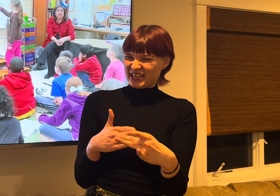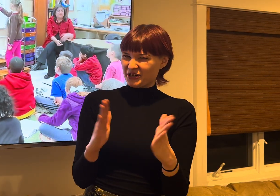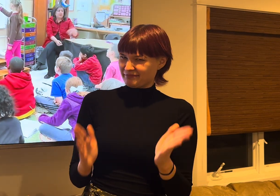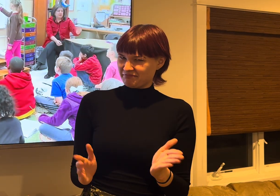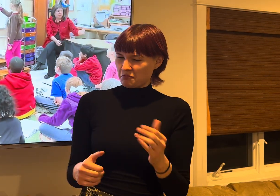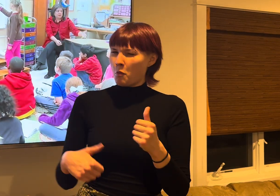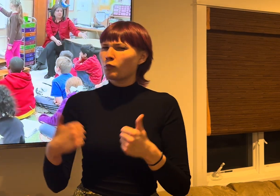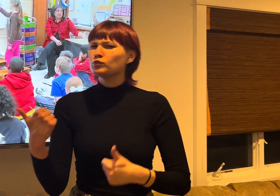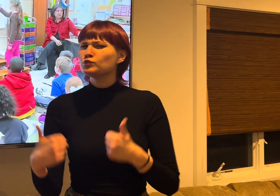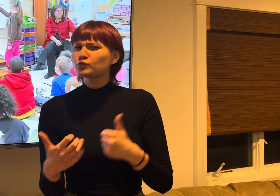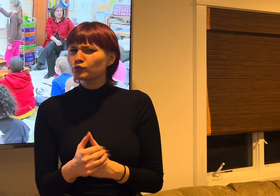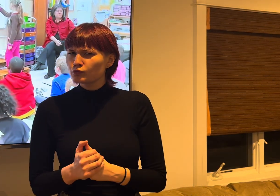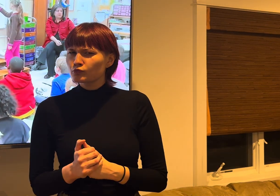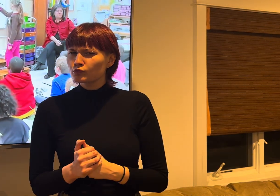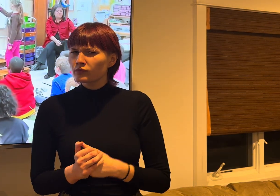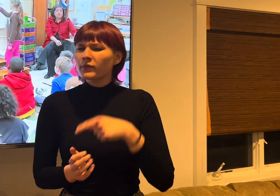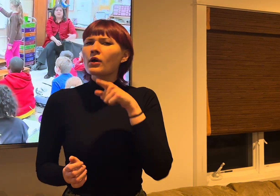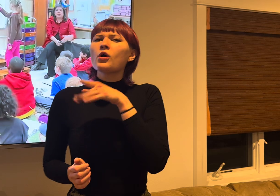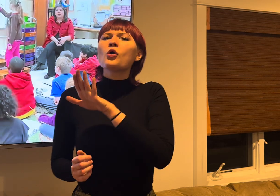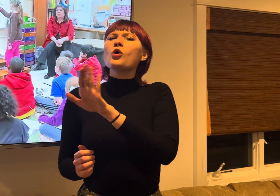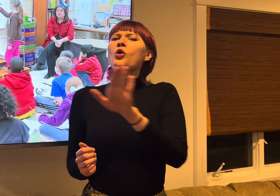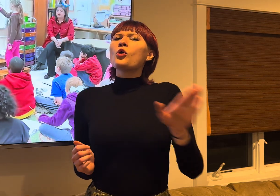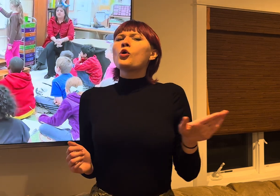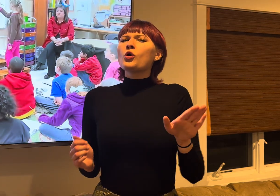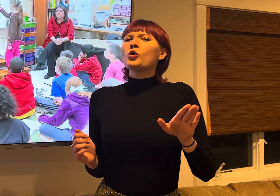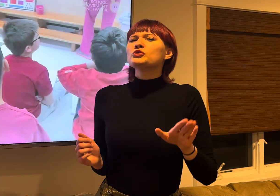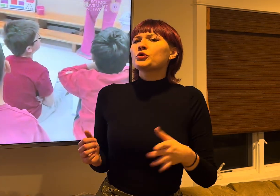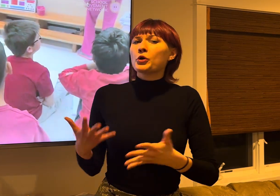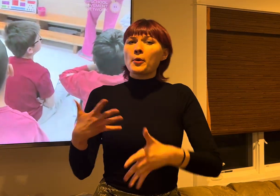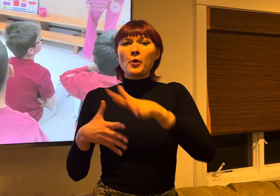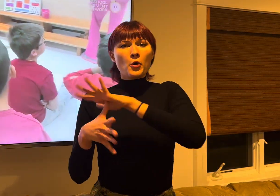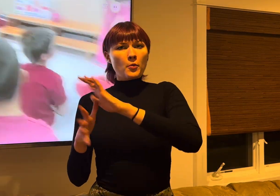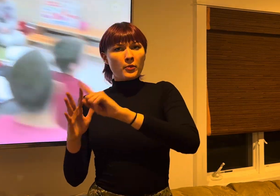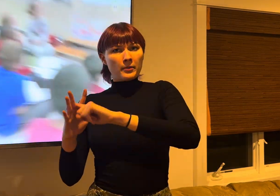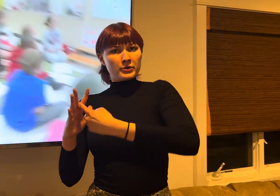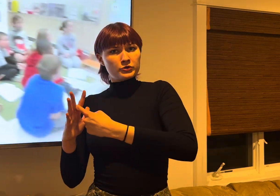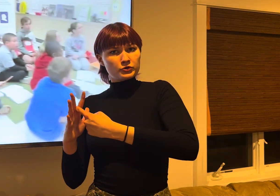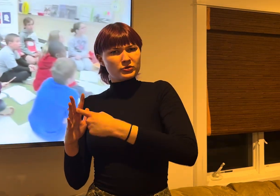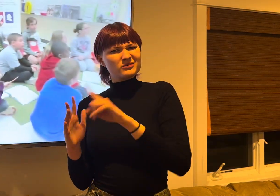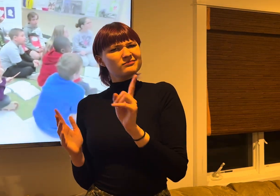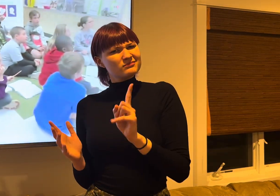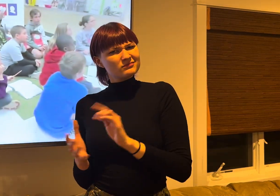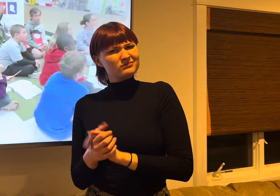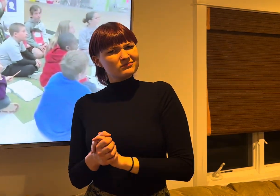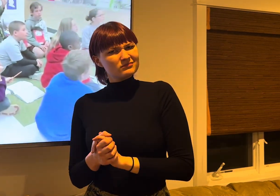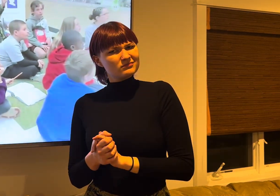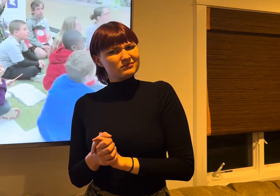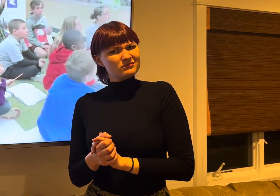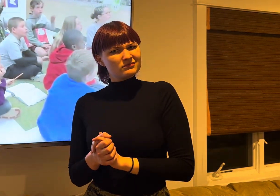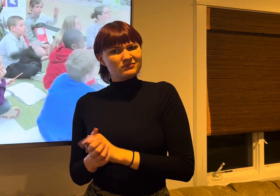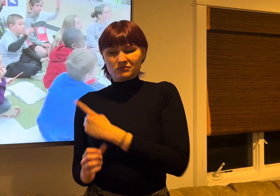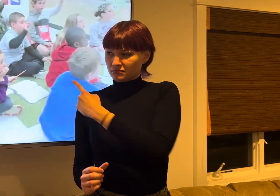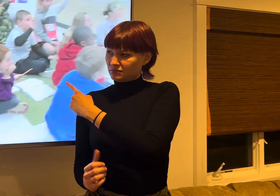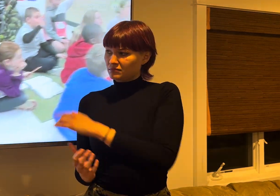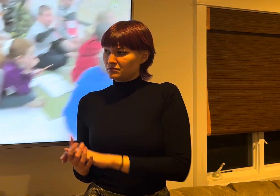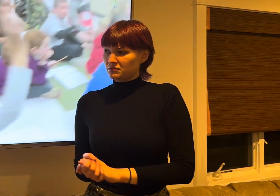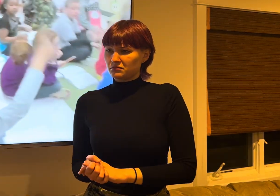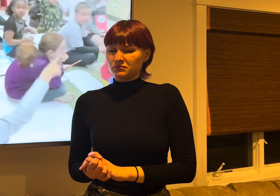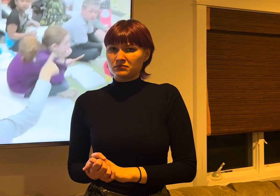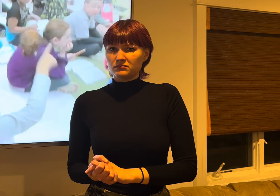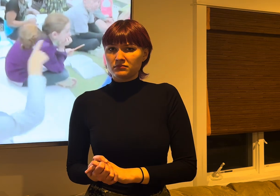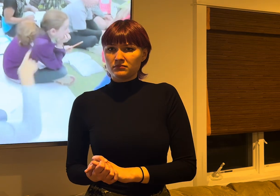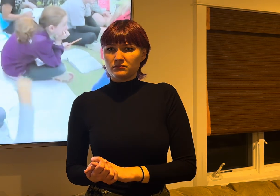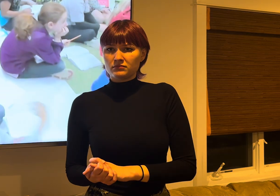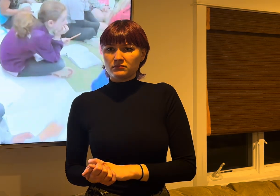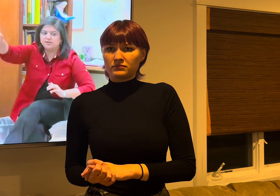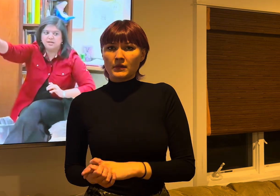Edmodo. Okay, they're on Edmodo. Is there anywhere else you can go for resources outside what I give you? The books